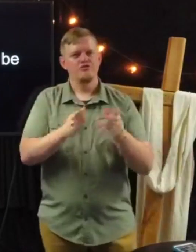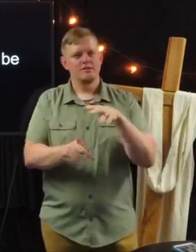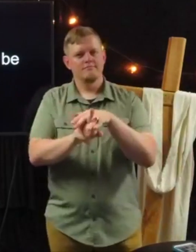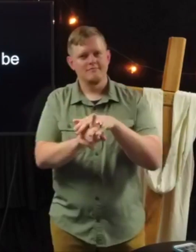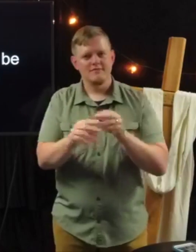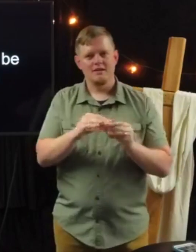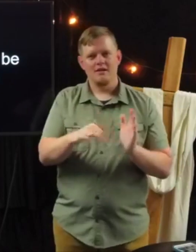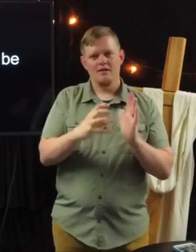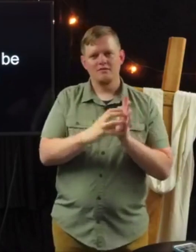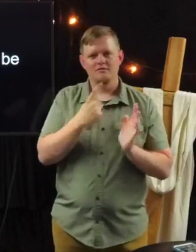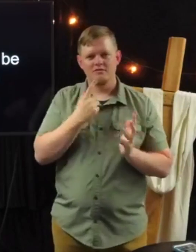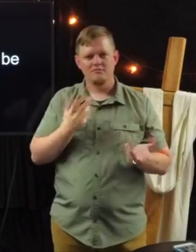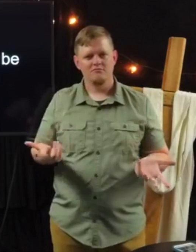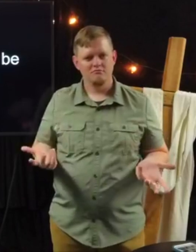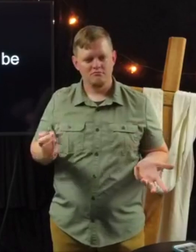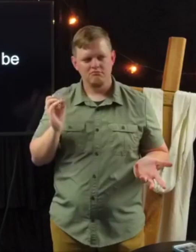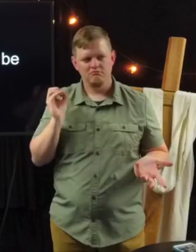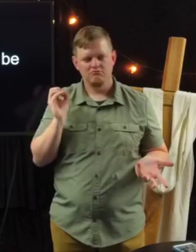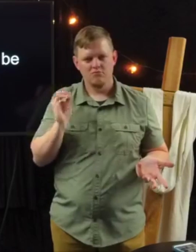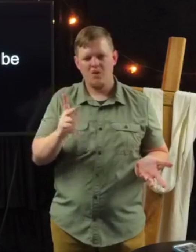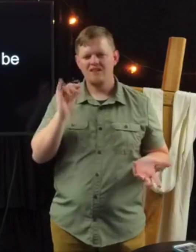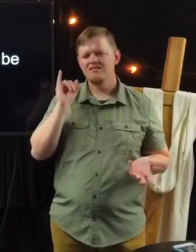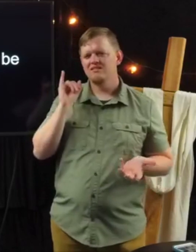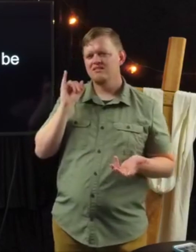So it's an interesting question that pops up here.